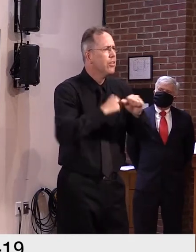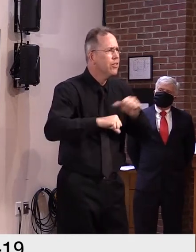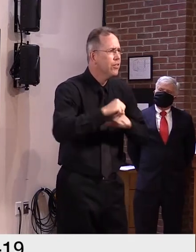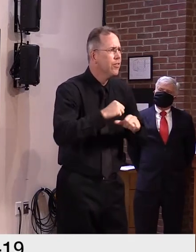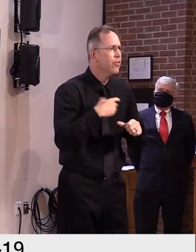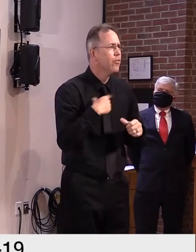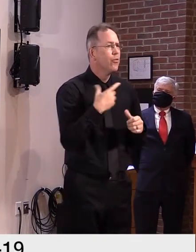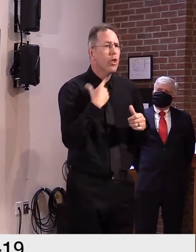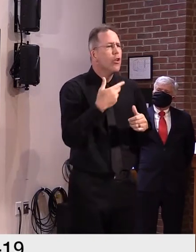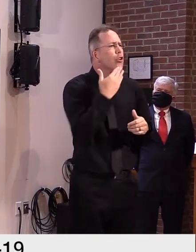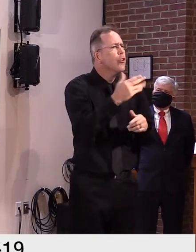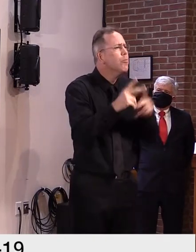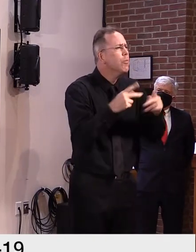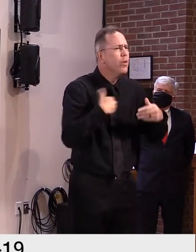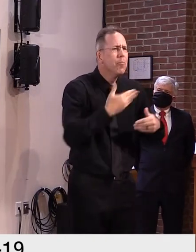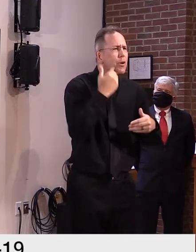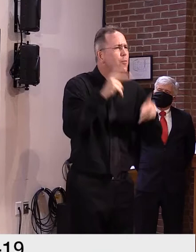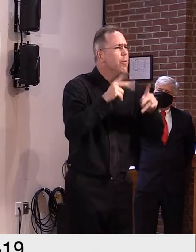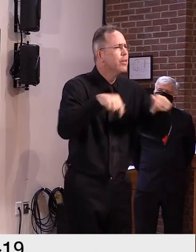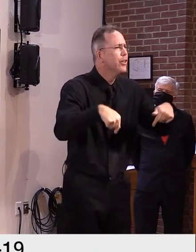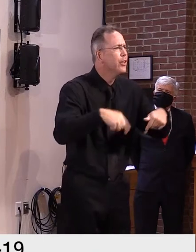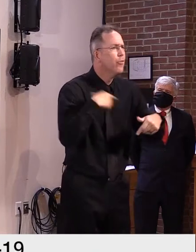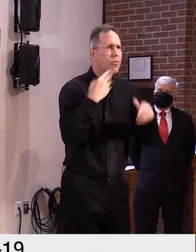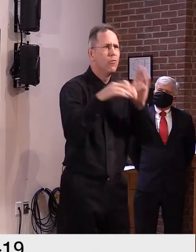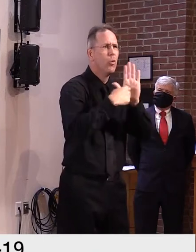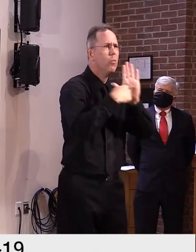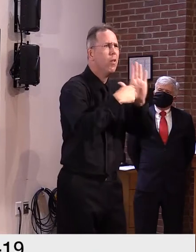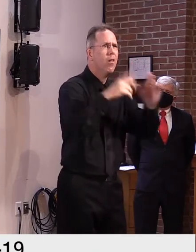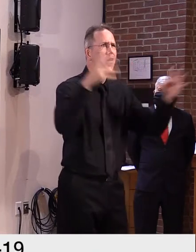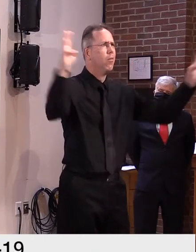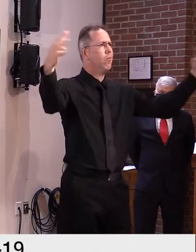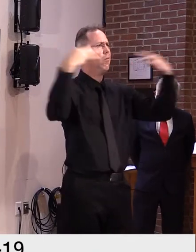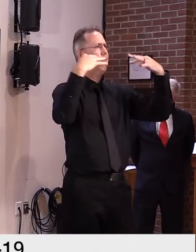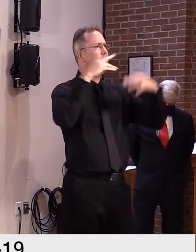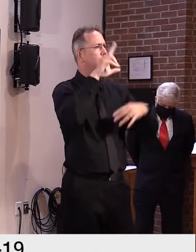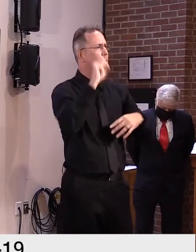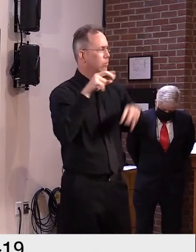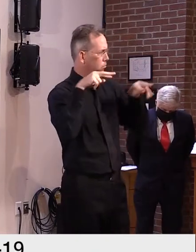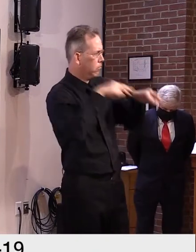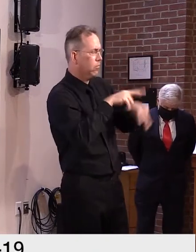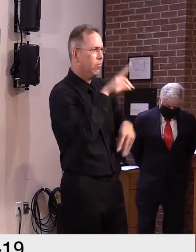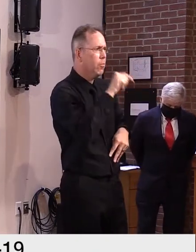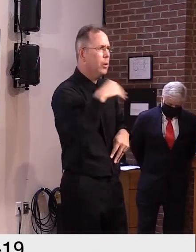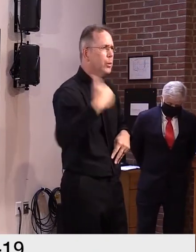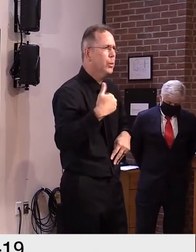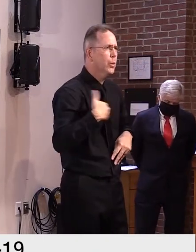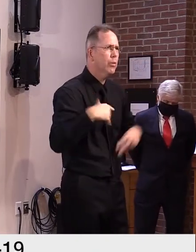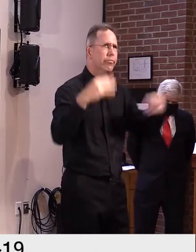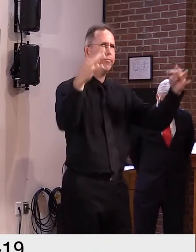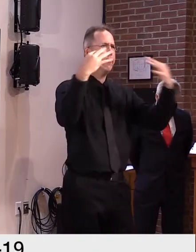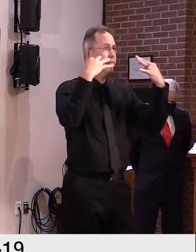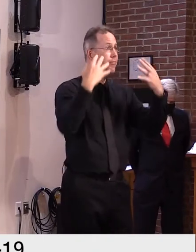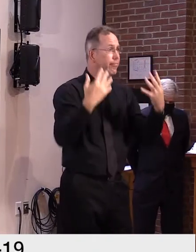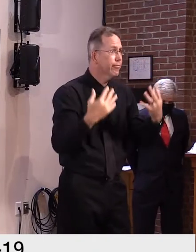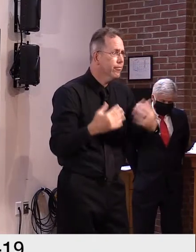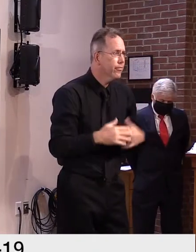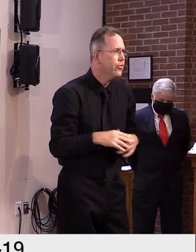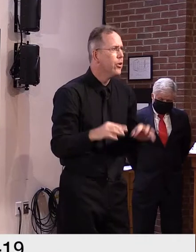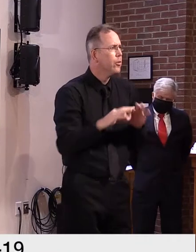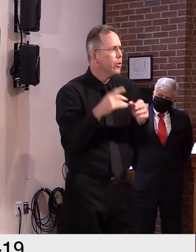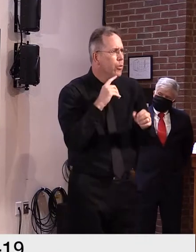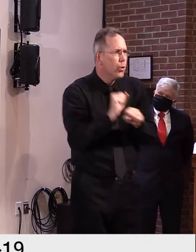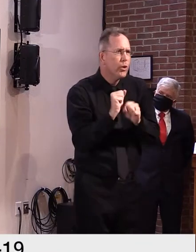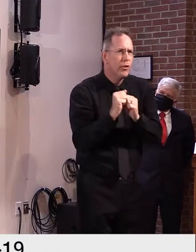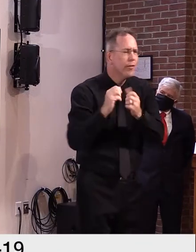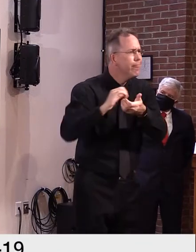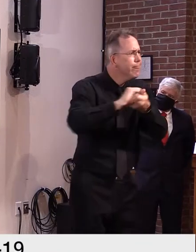models, to tamp down the rhetoric, to trying to find ways to work together. And it doesn't mean that we